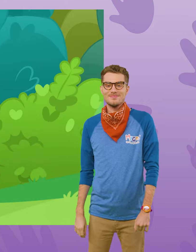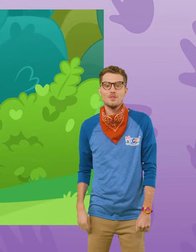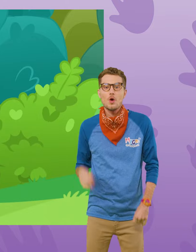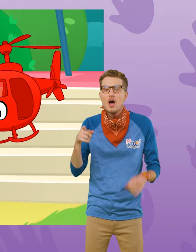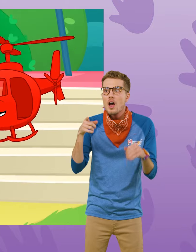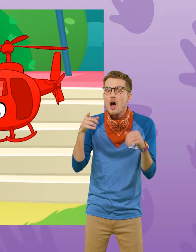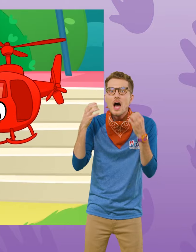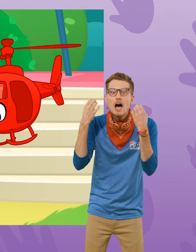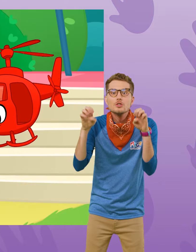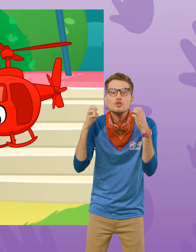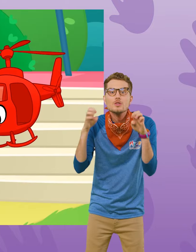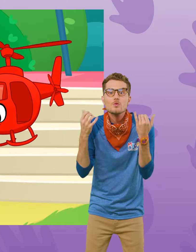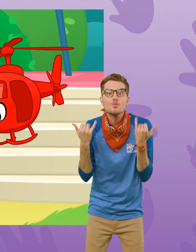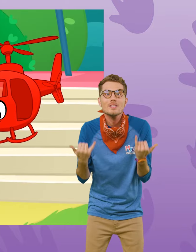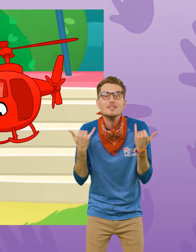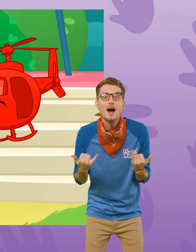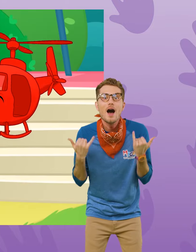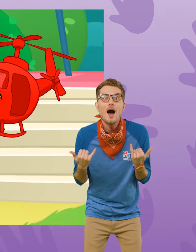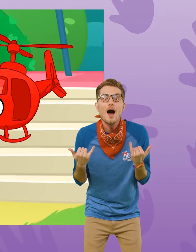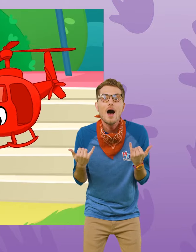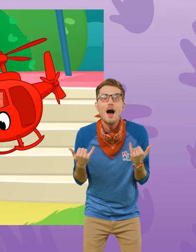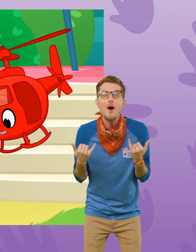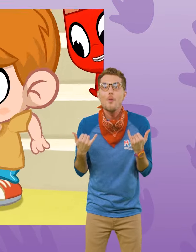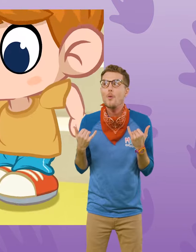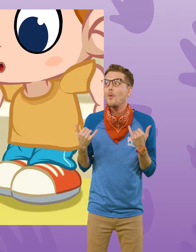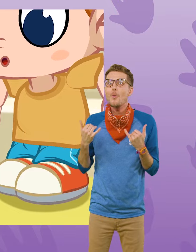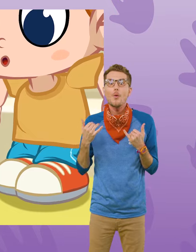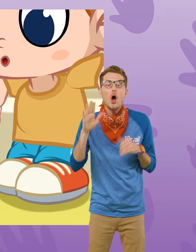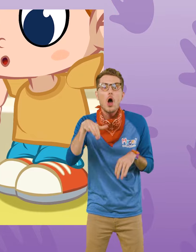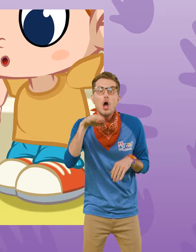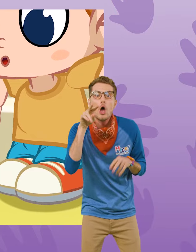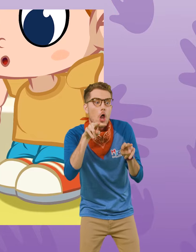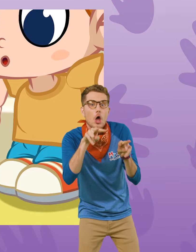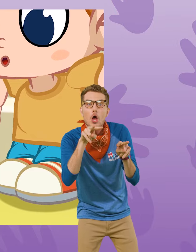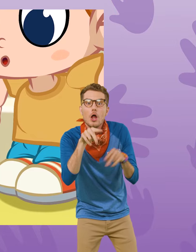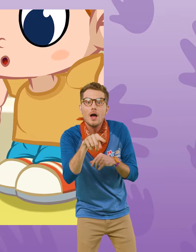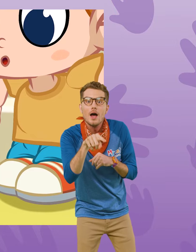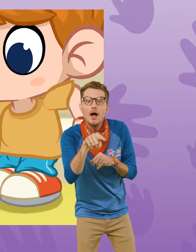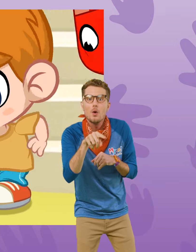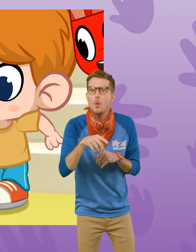It's Easter today. Hey, look.